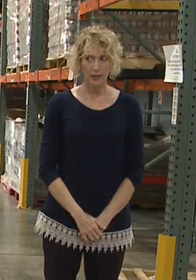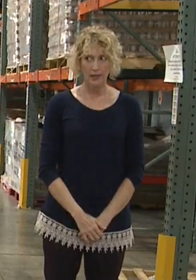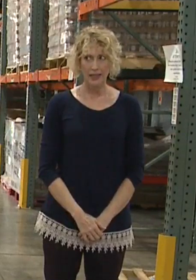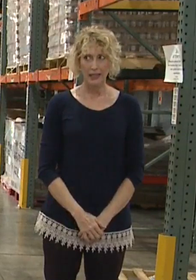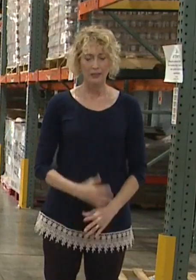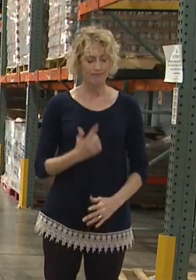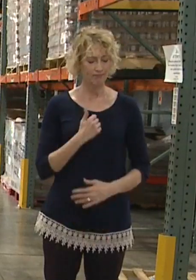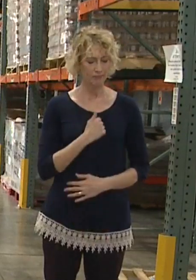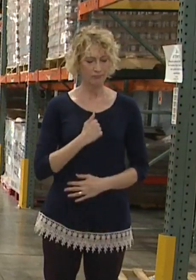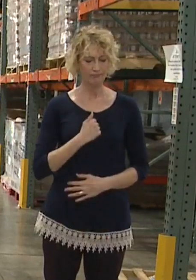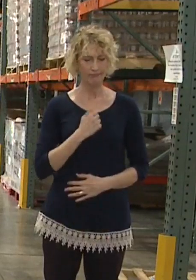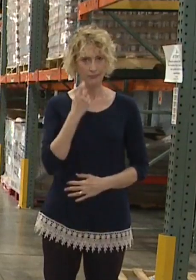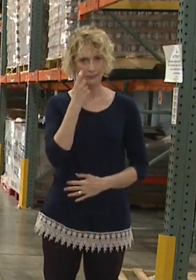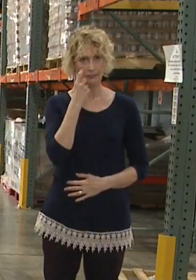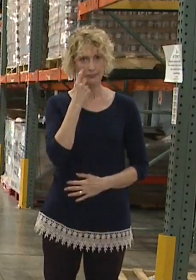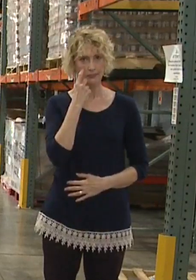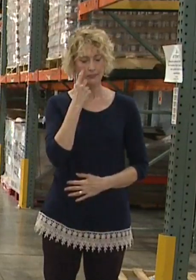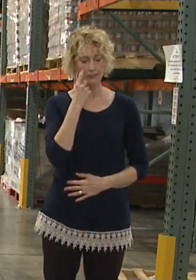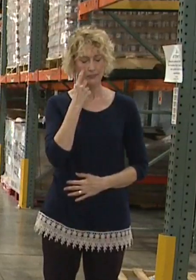Sorry.